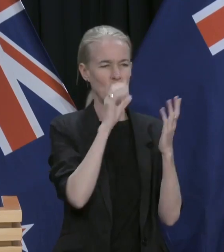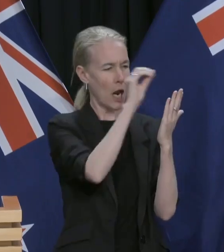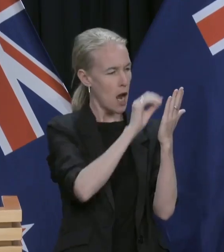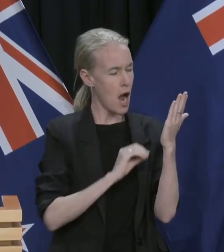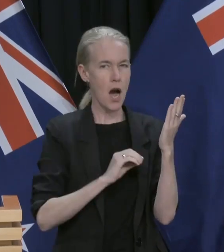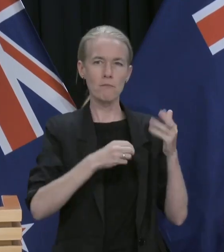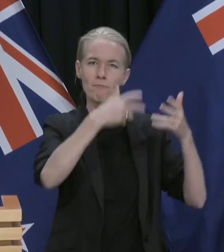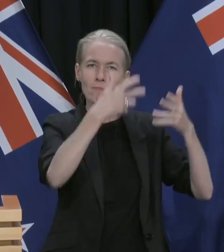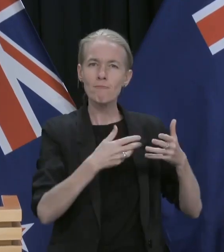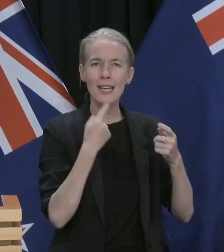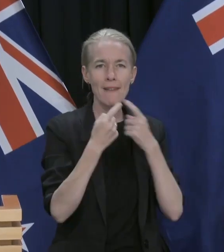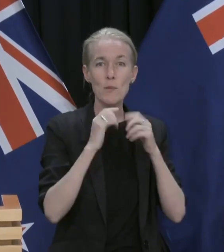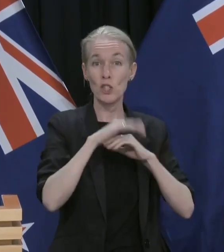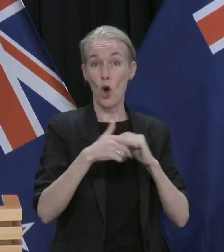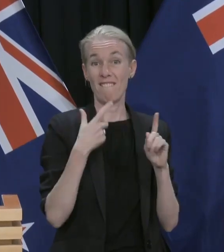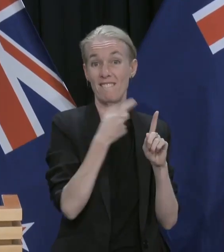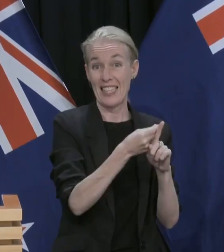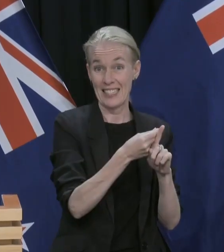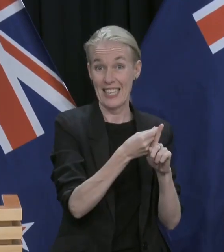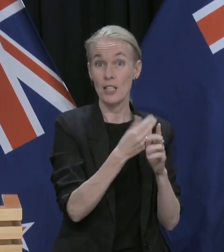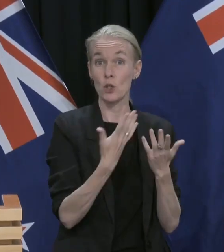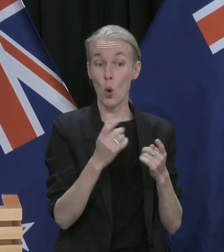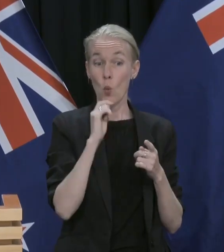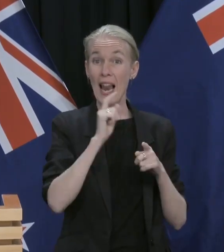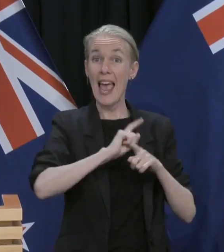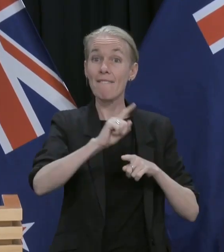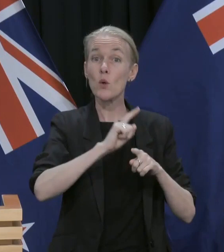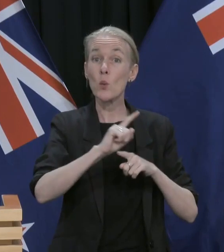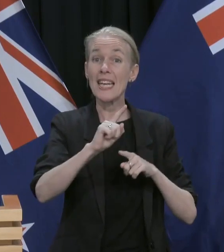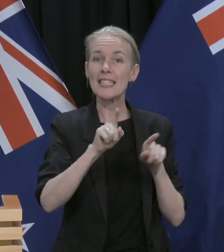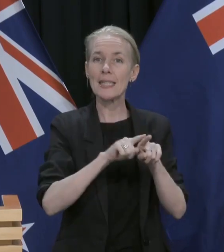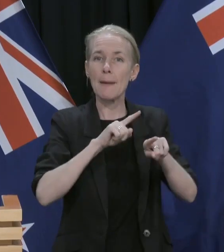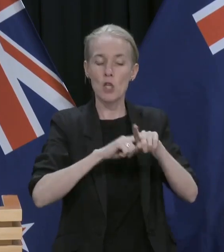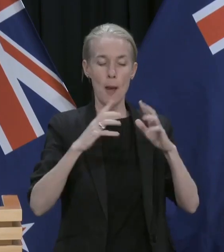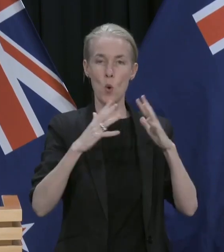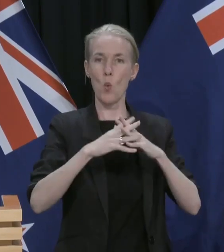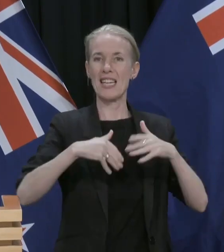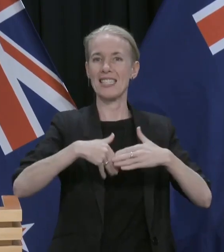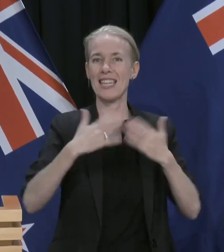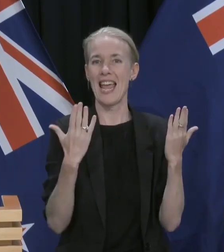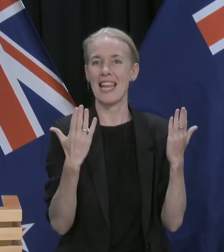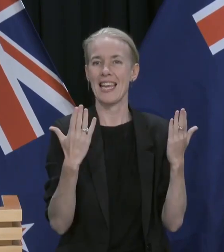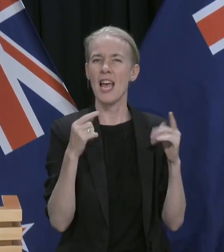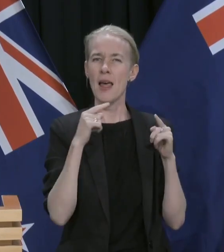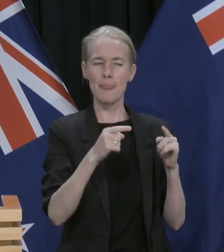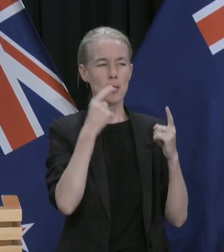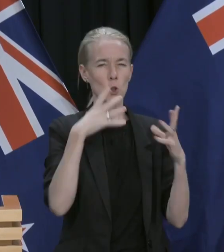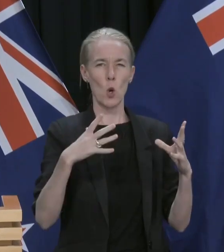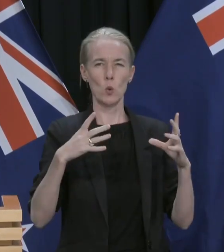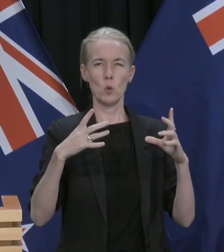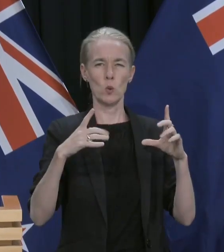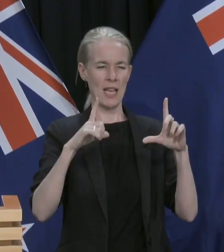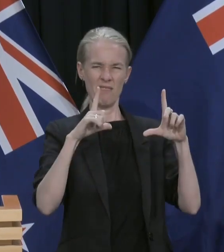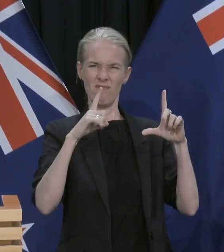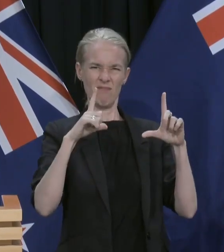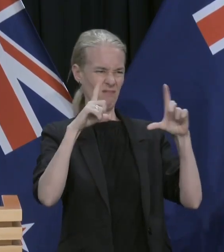be updated for the time being every week on Wednesday. It provides a snapshot of progress, including the number of people